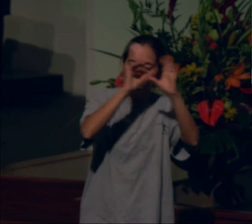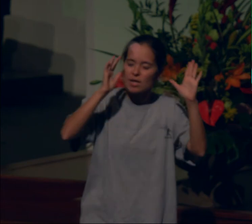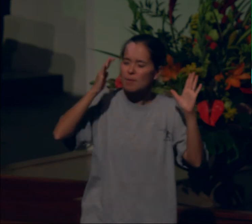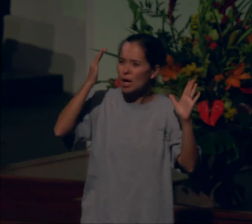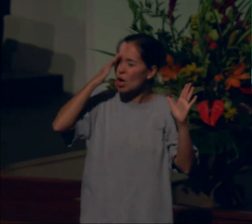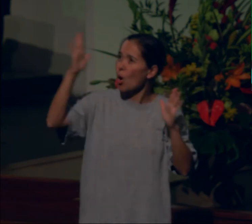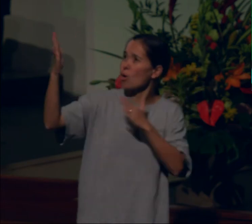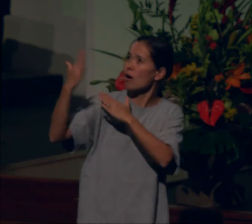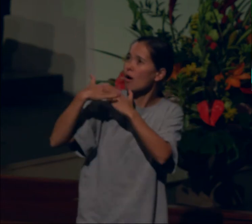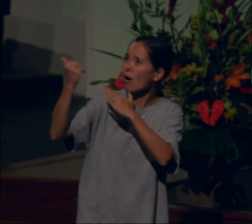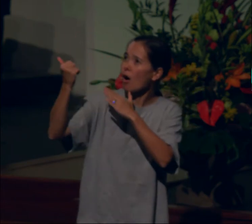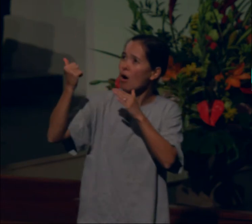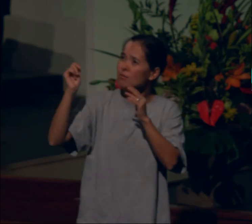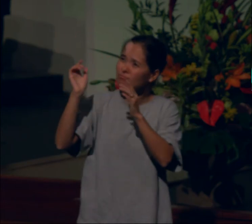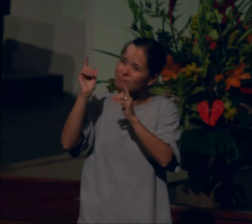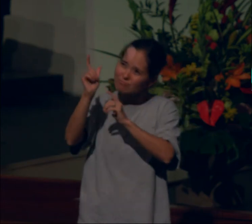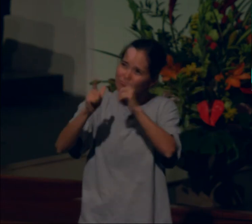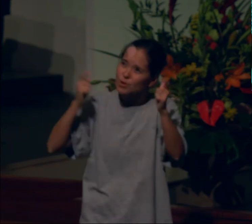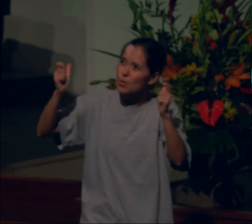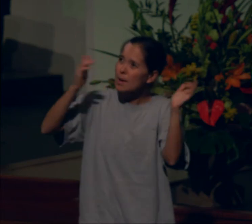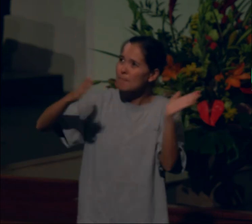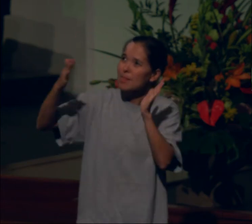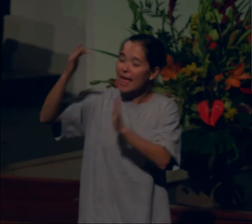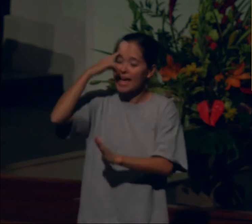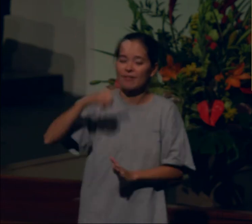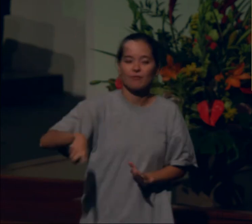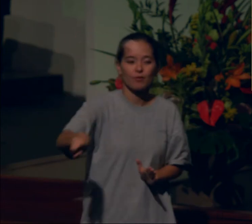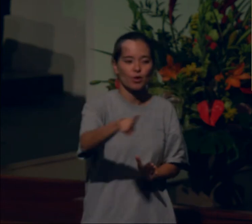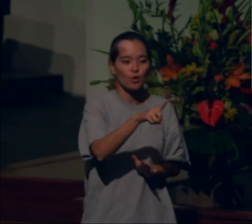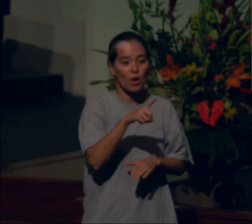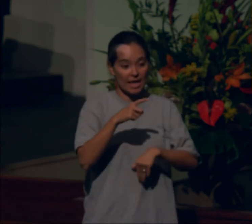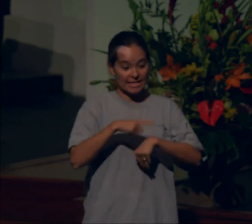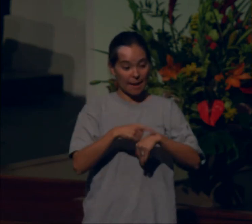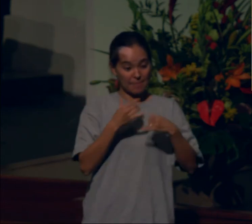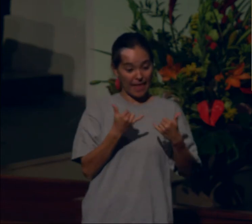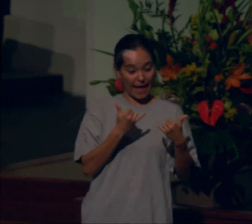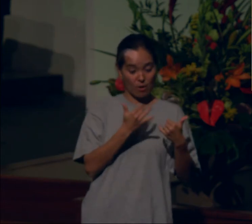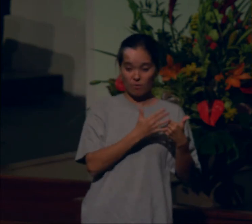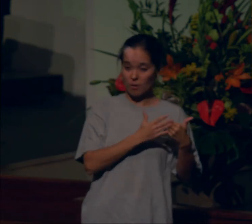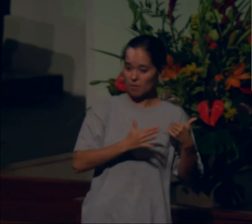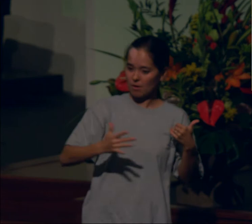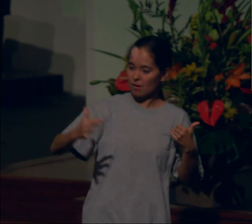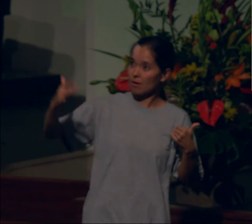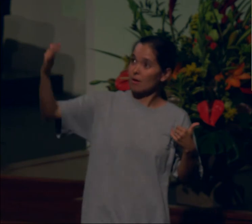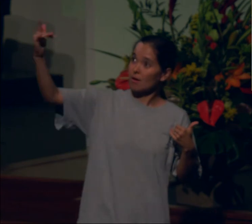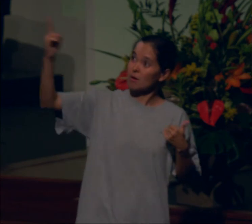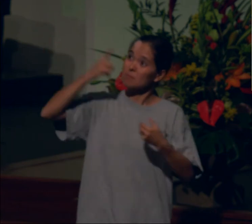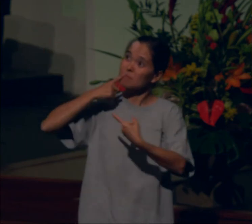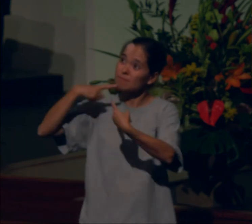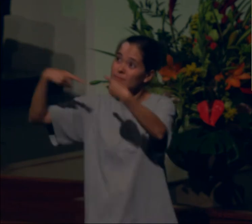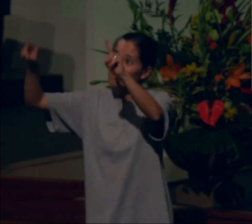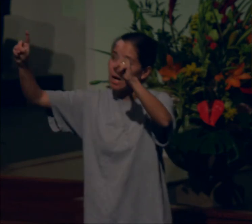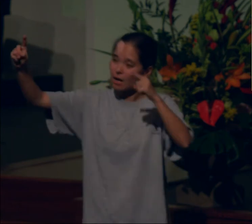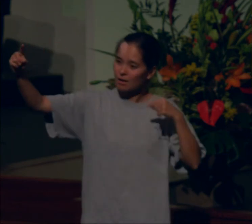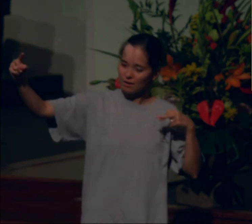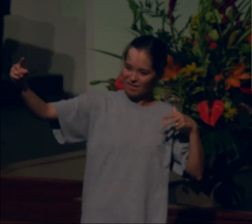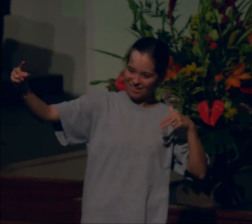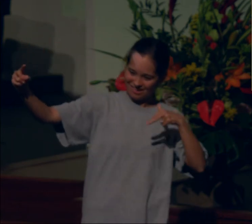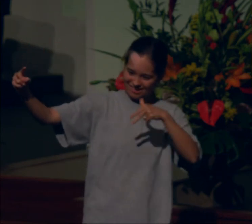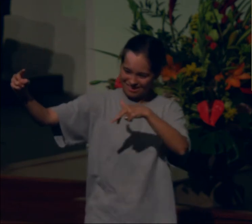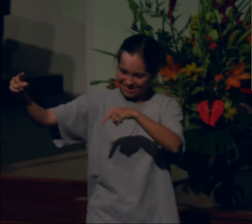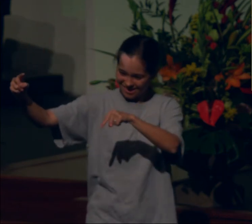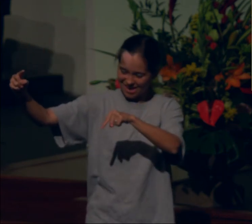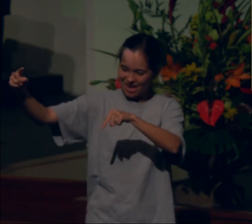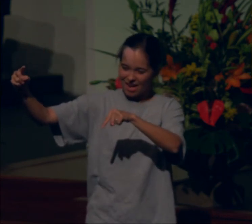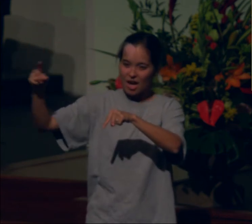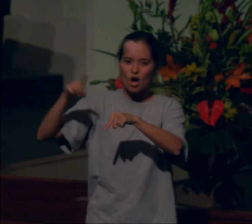great calling over your life. And during that time frame between when you receive the word and when it comes to fruition, your faith